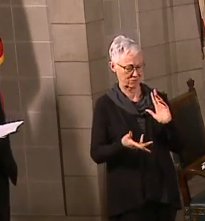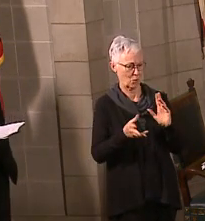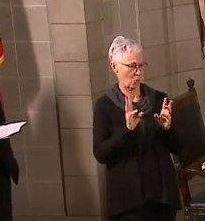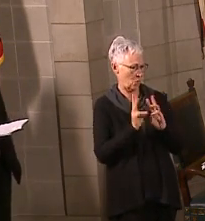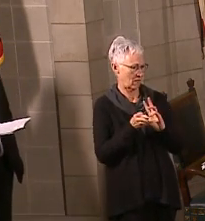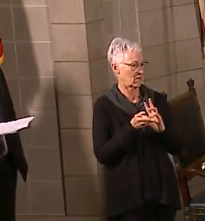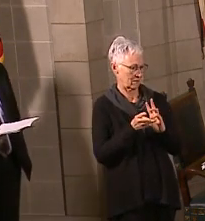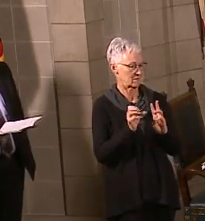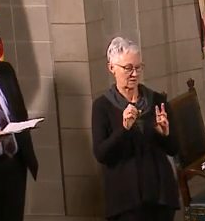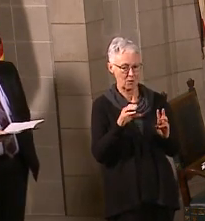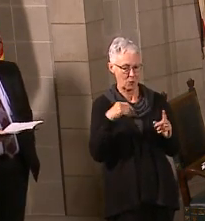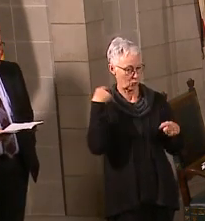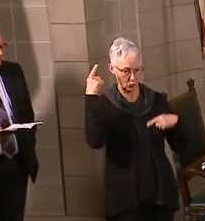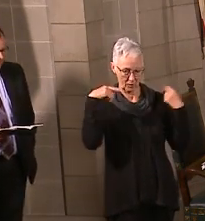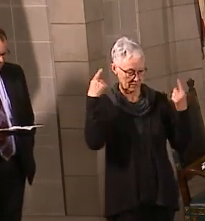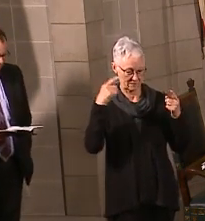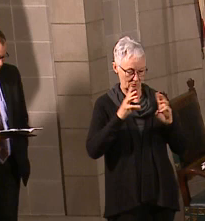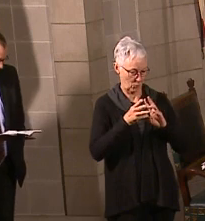Crazy weather this time of year.